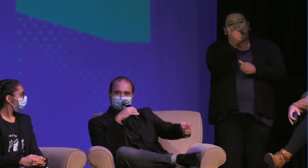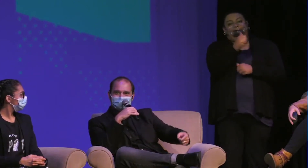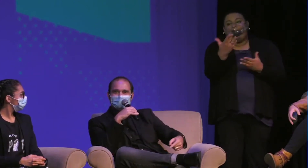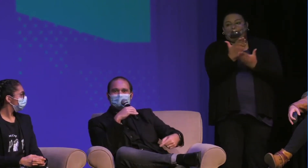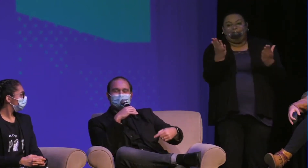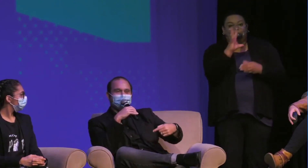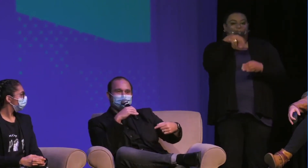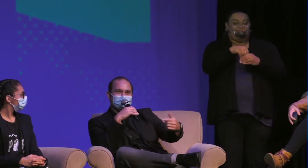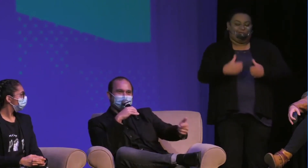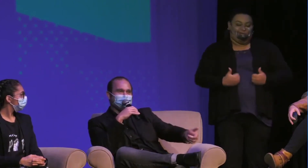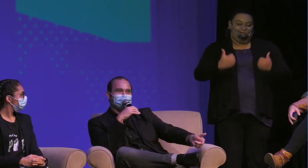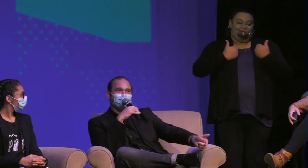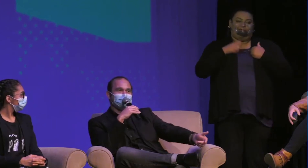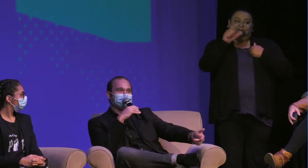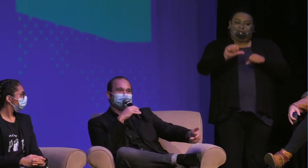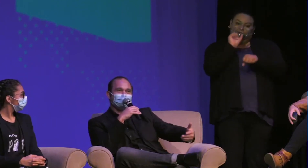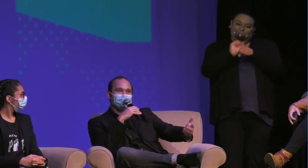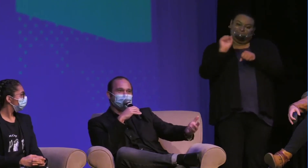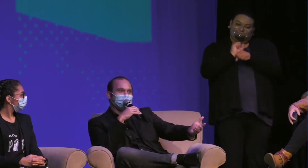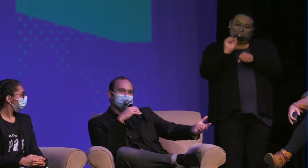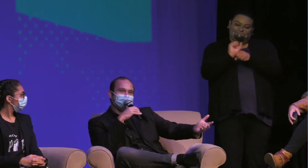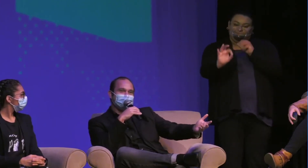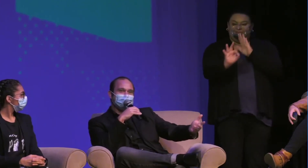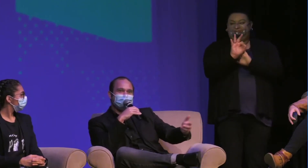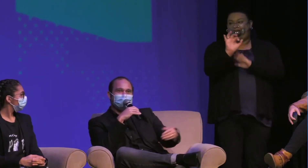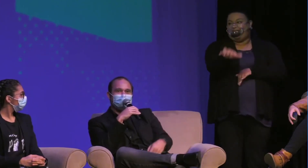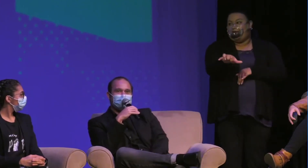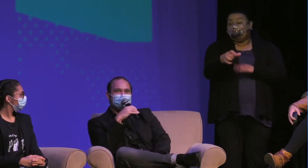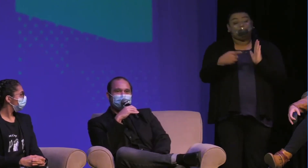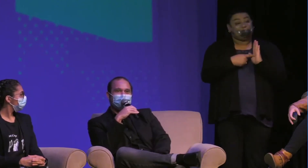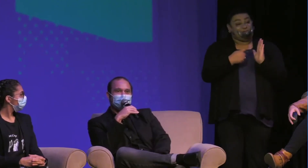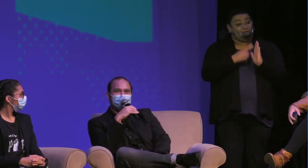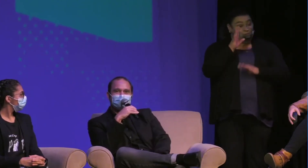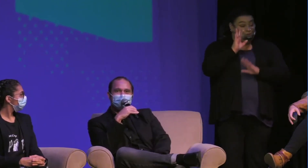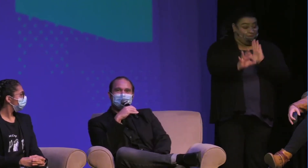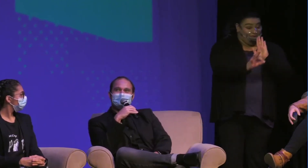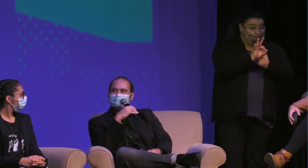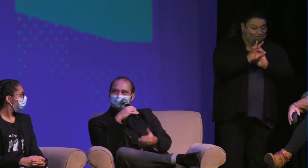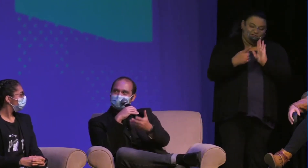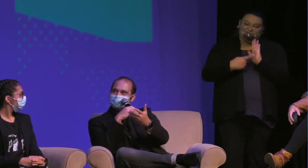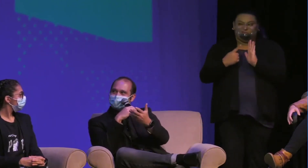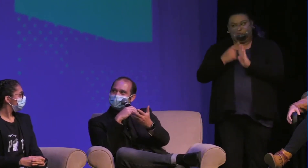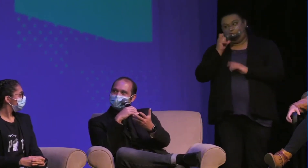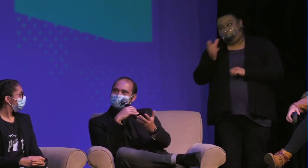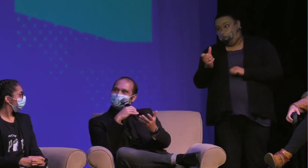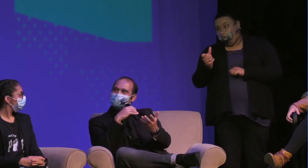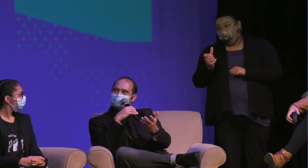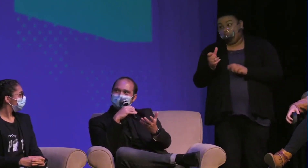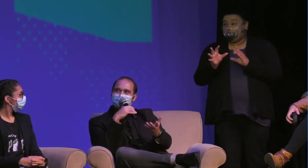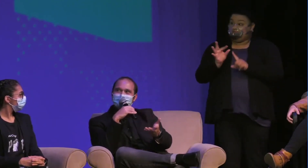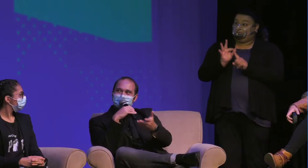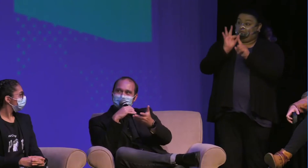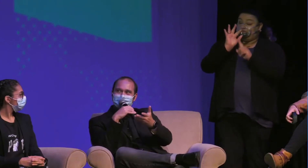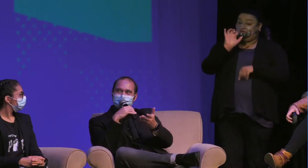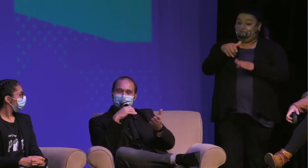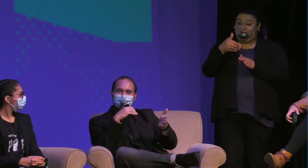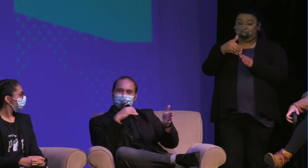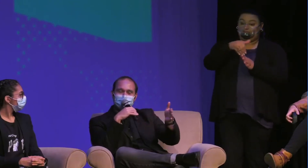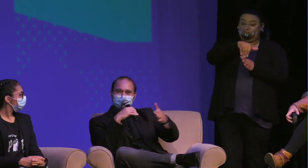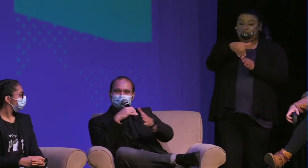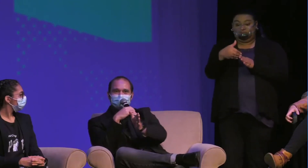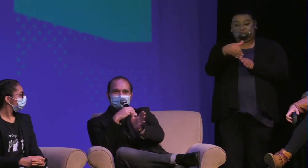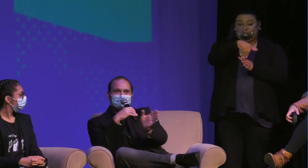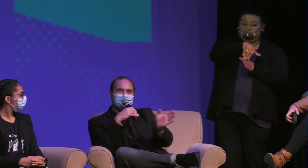working at it. And there are days that are where you find that stillness, and there's days where you don't. And especially in that world that he's, like you said,